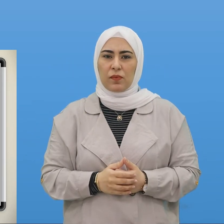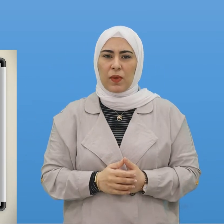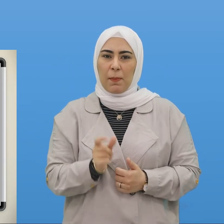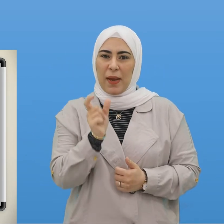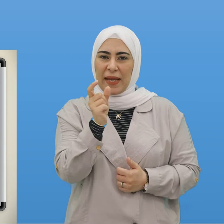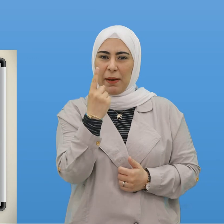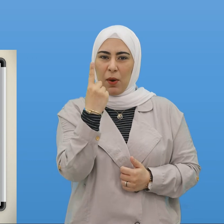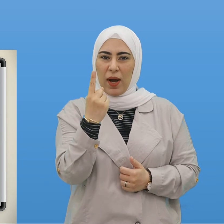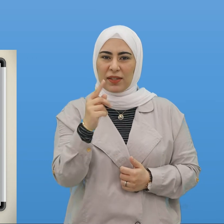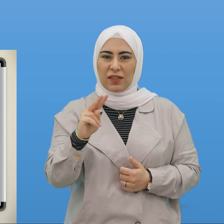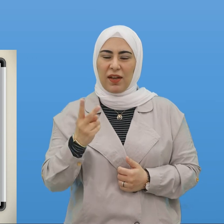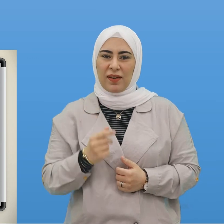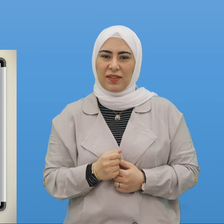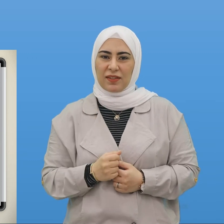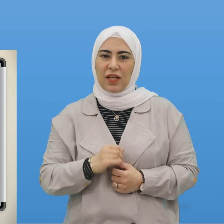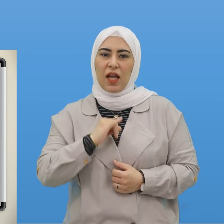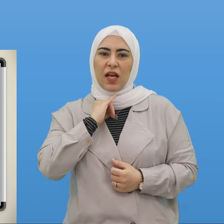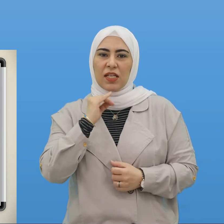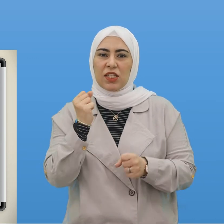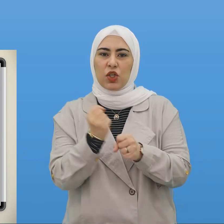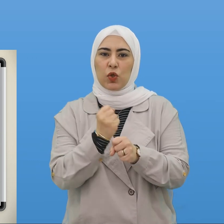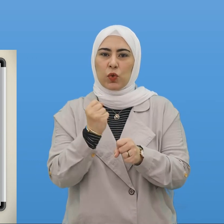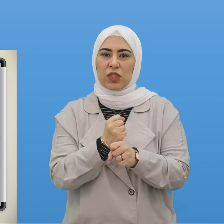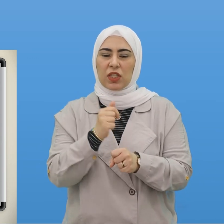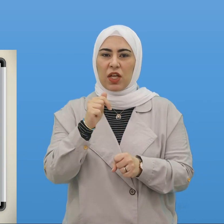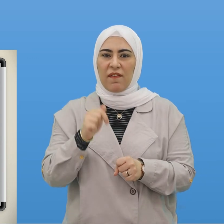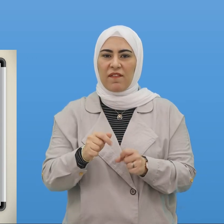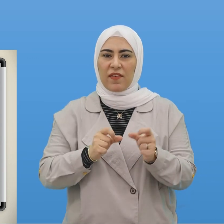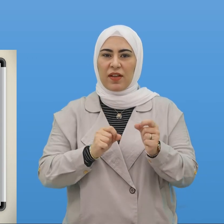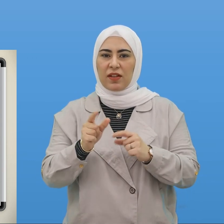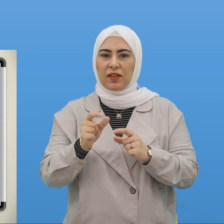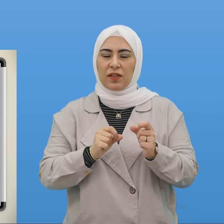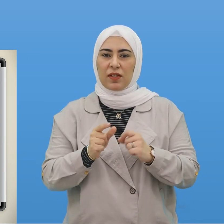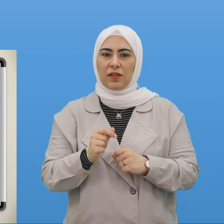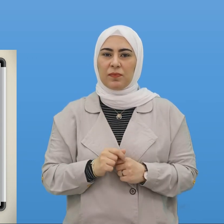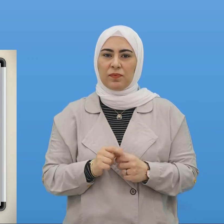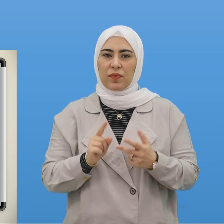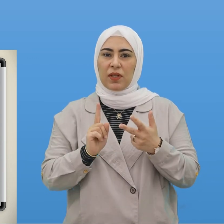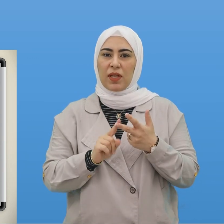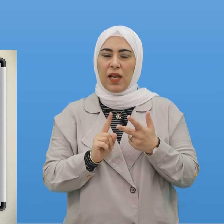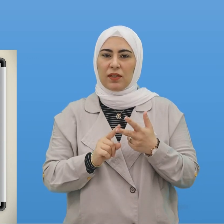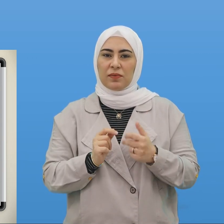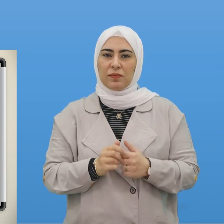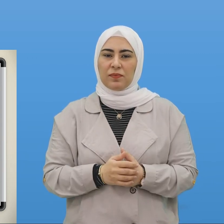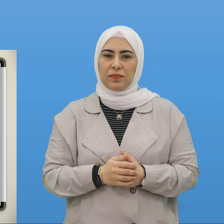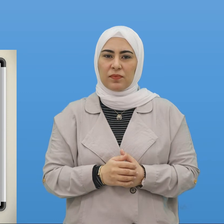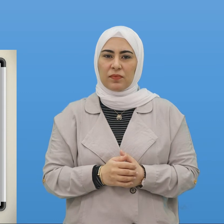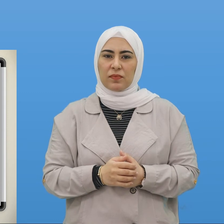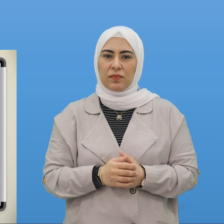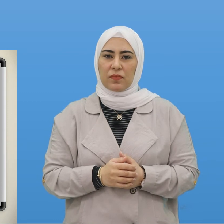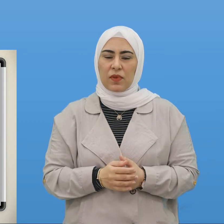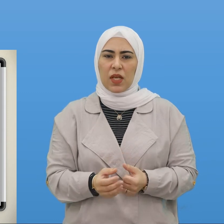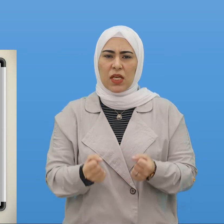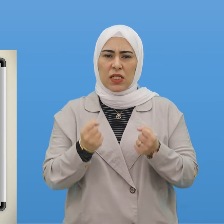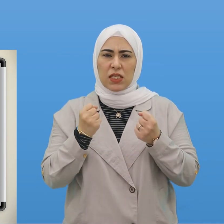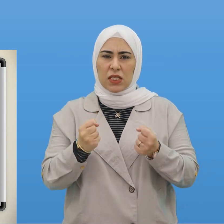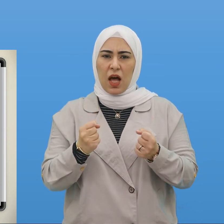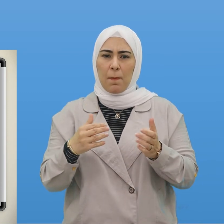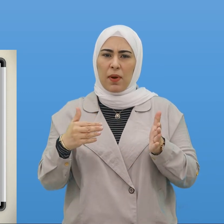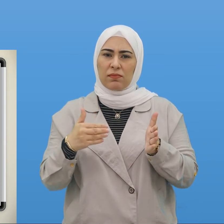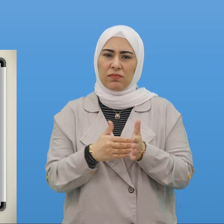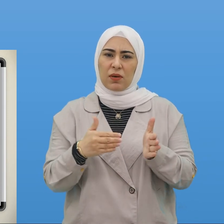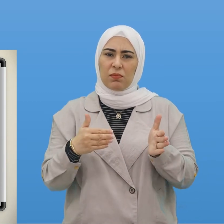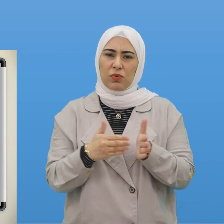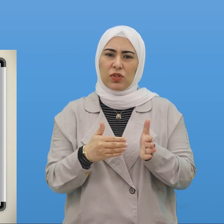information is used in these websites. Third answer, it can also be difficult to prosecute